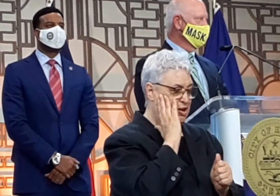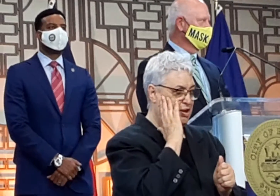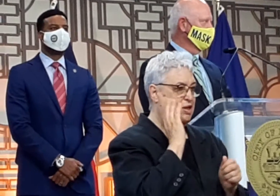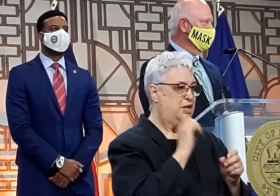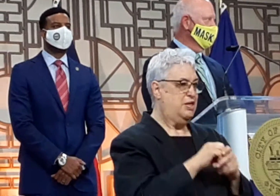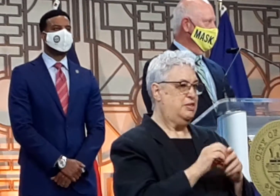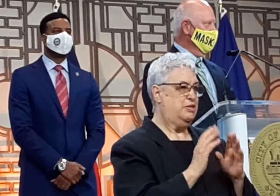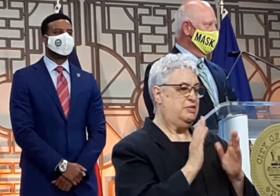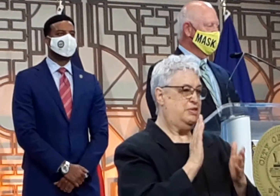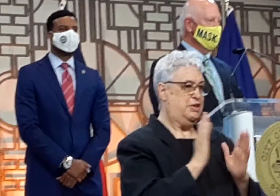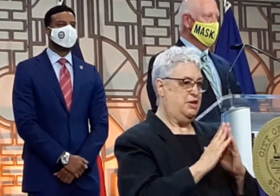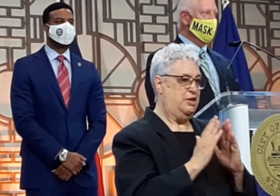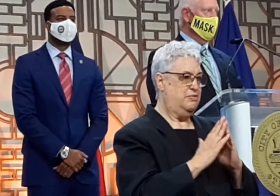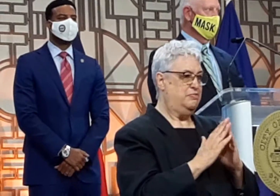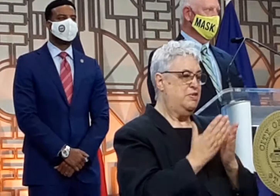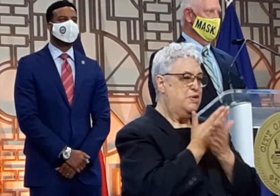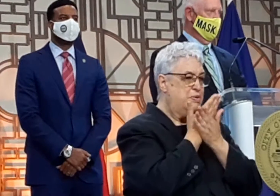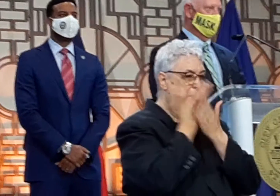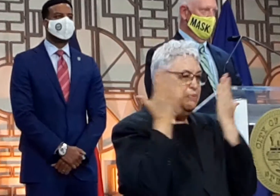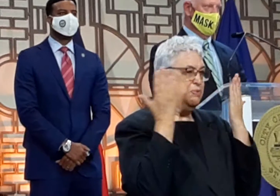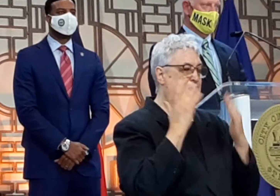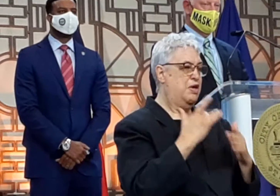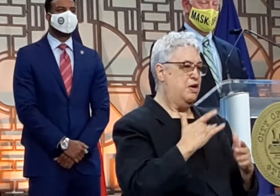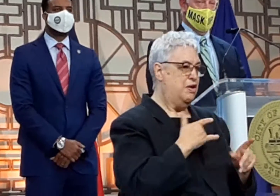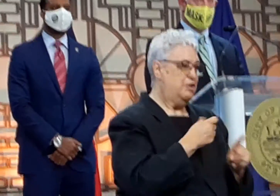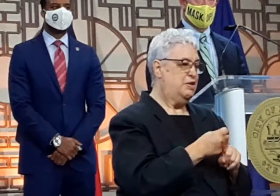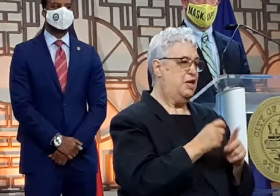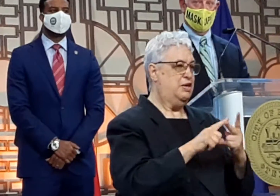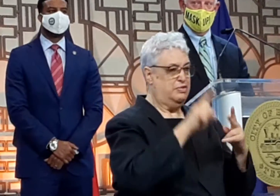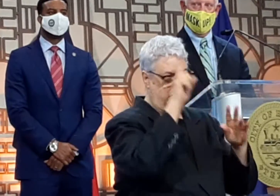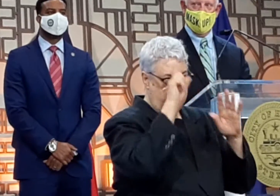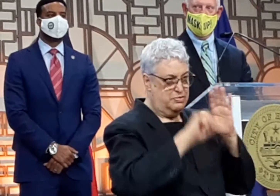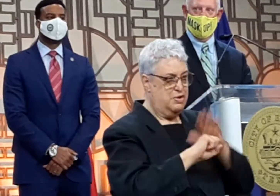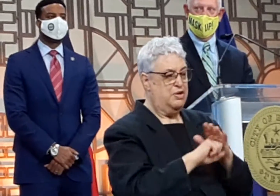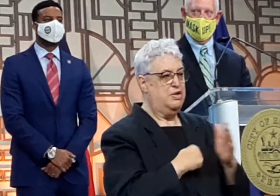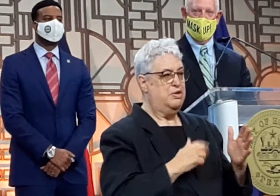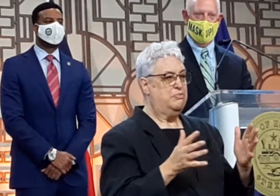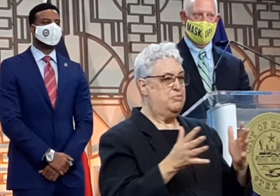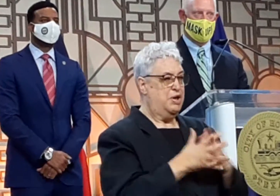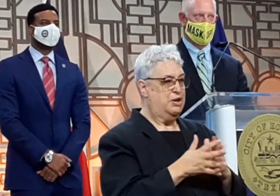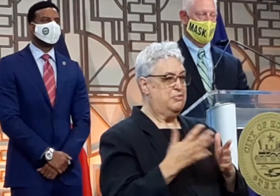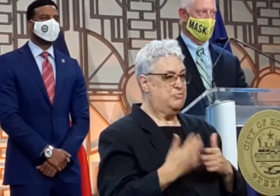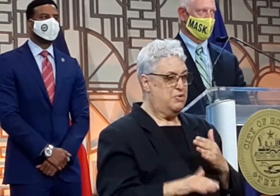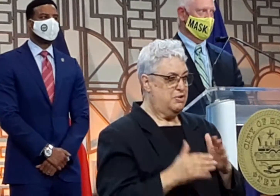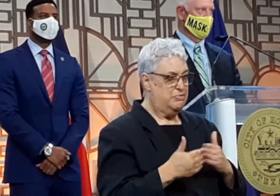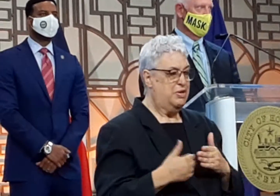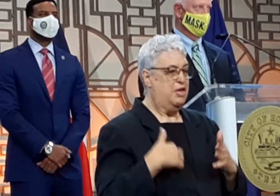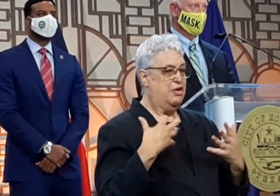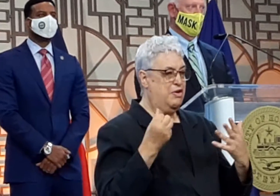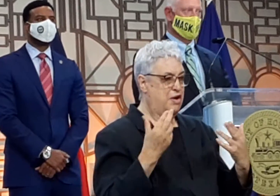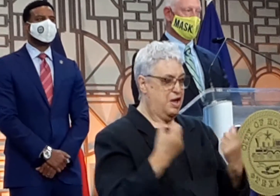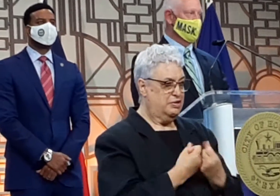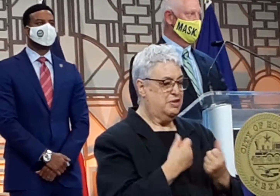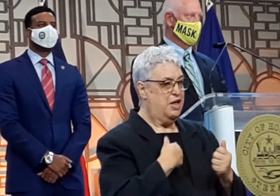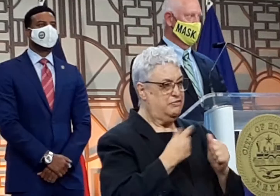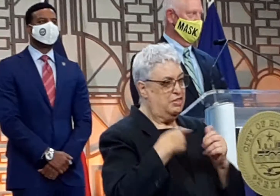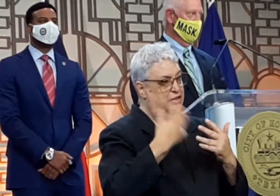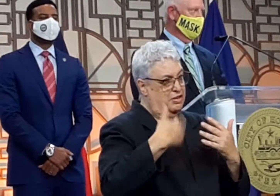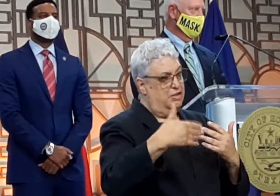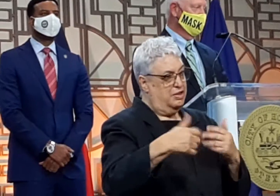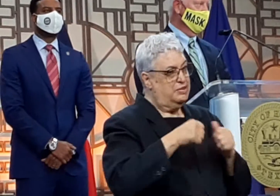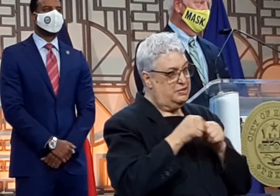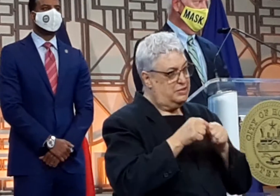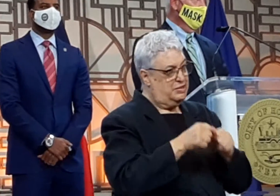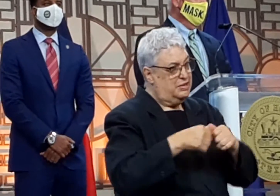city, leaving no room for heart attacks and strokes and pregnant women who are having their babies and car accidents and everything else that continues to go